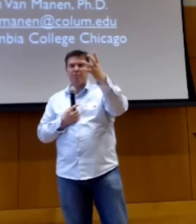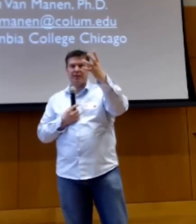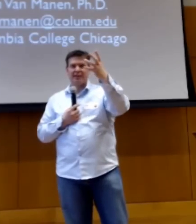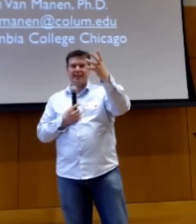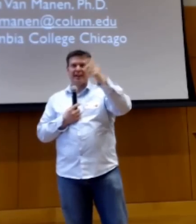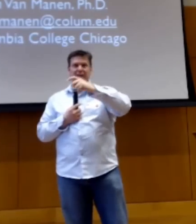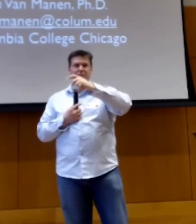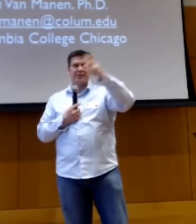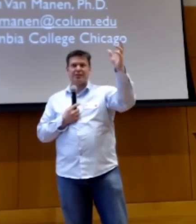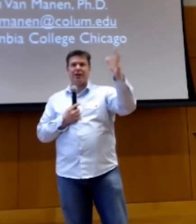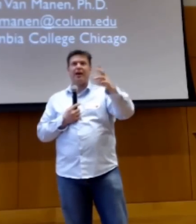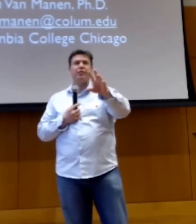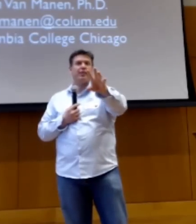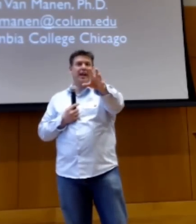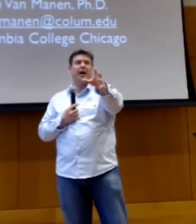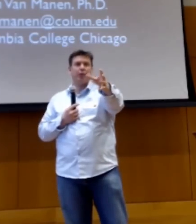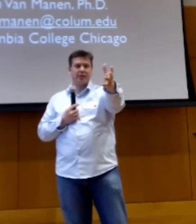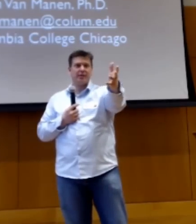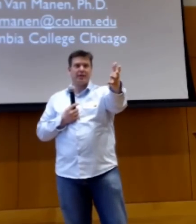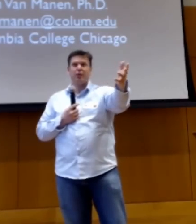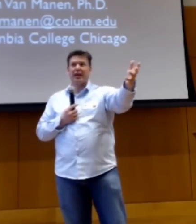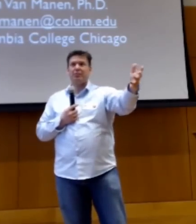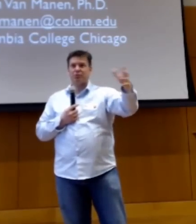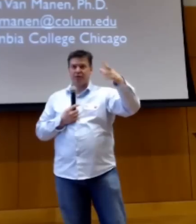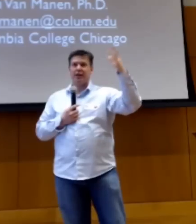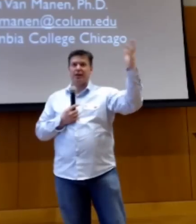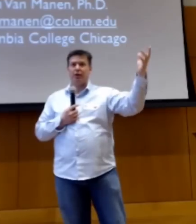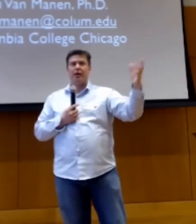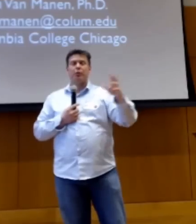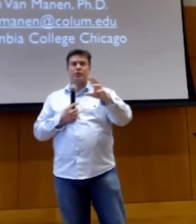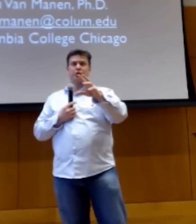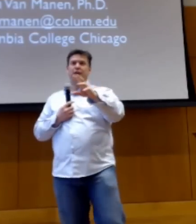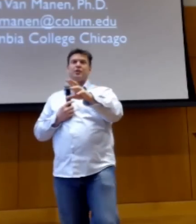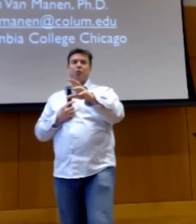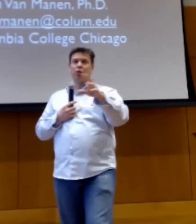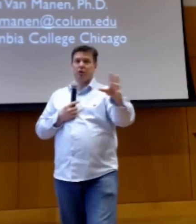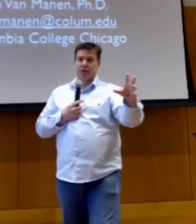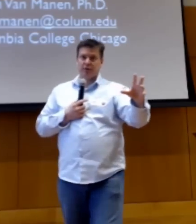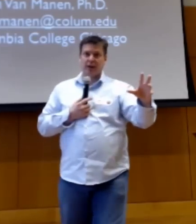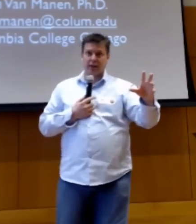moment. And once it's gone, other than now, we can capture video, which is changing the world, frankly.